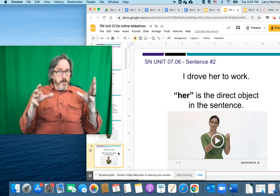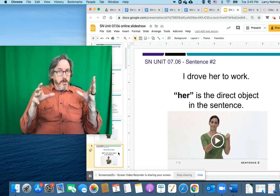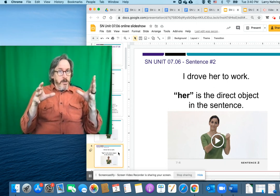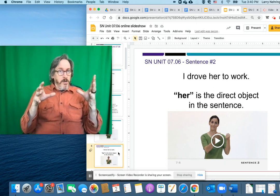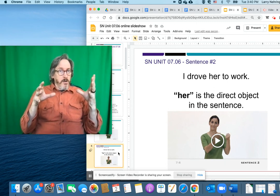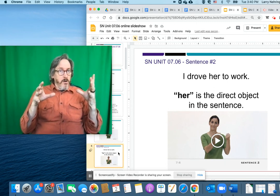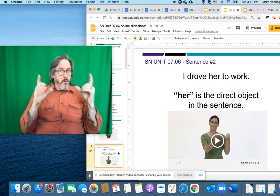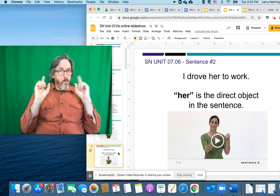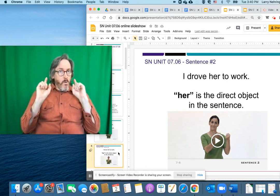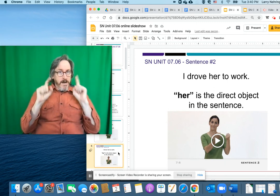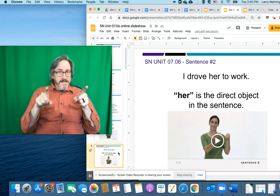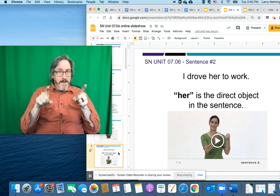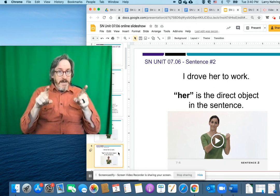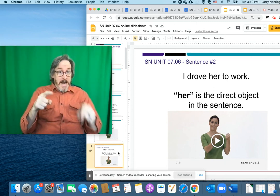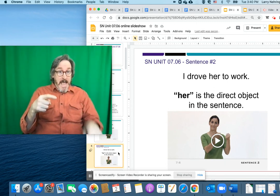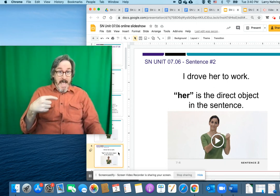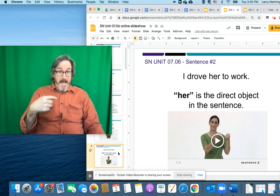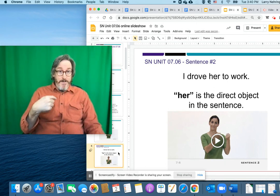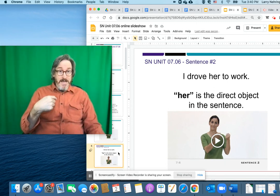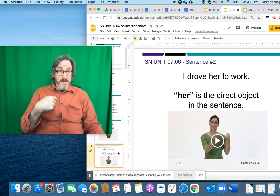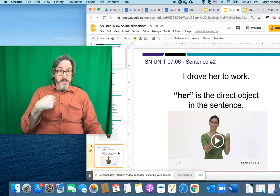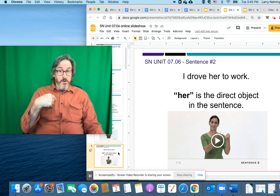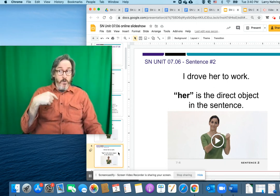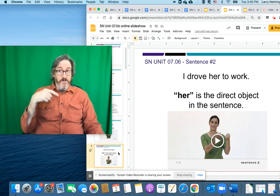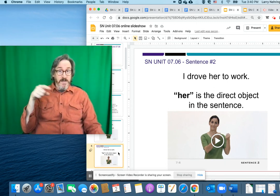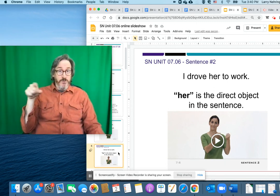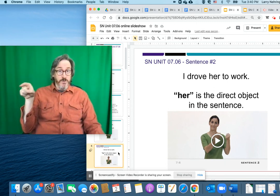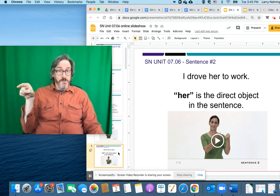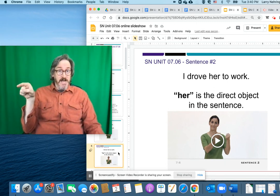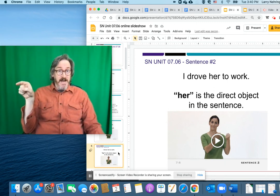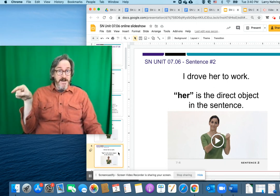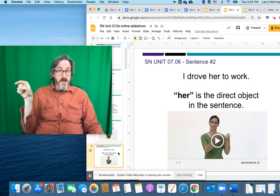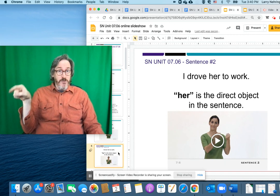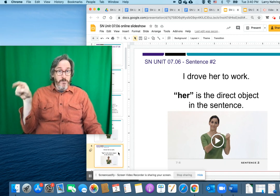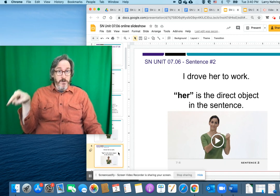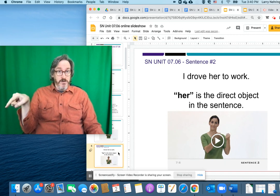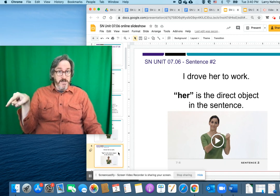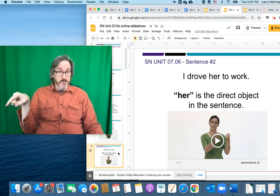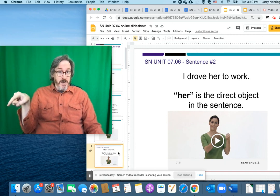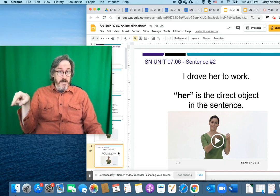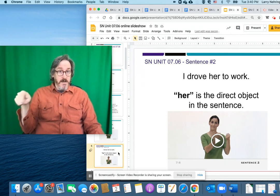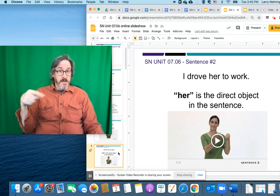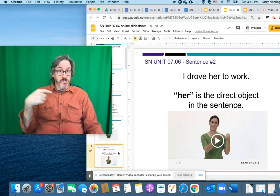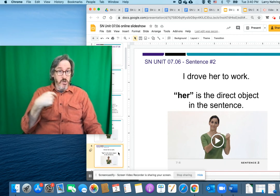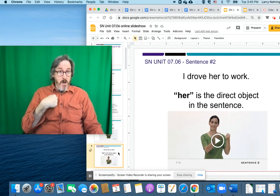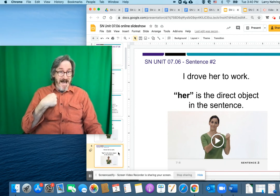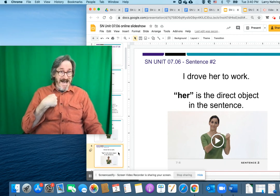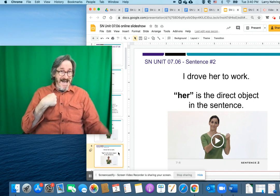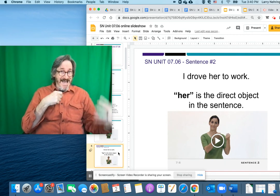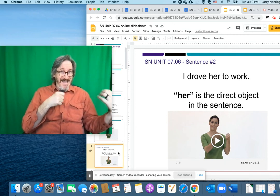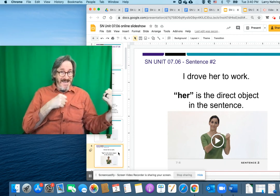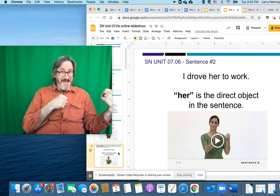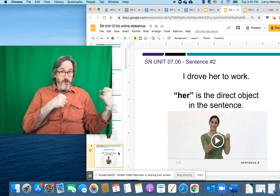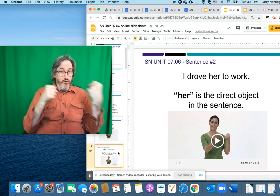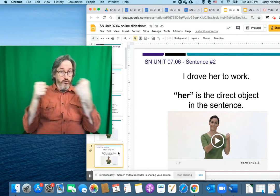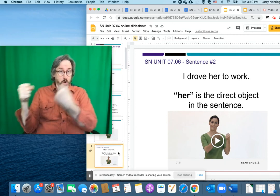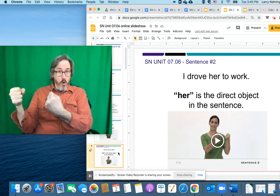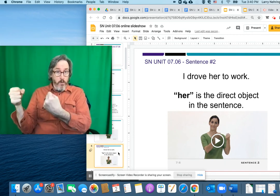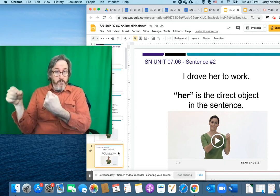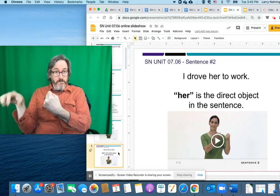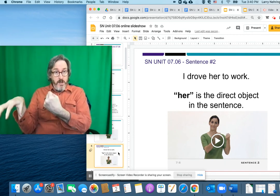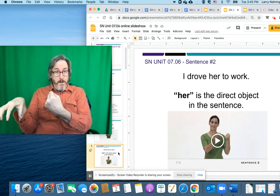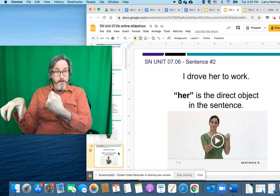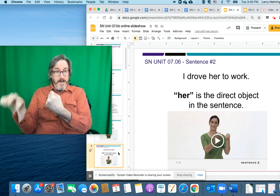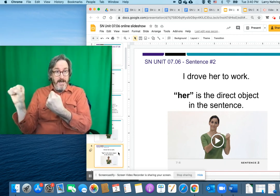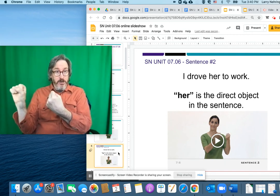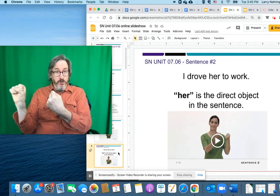work. What does that mean? It means we have introduced another person, right? So I